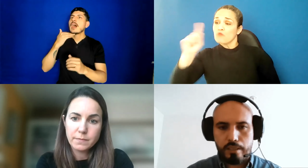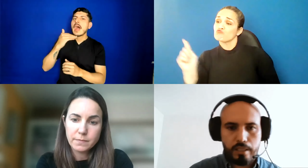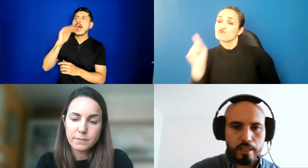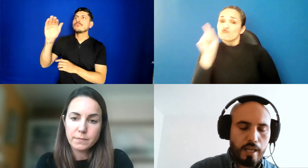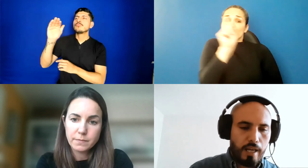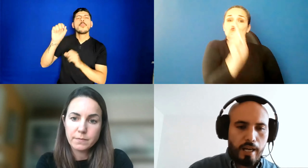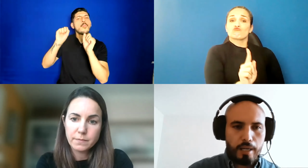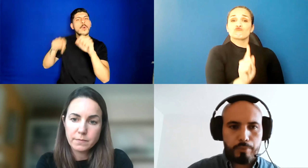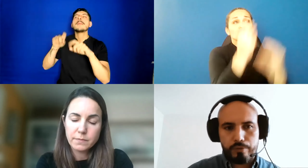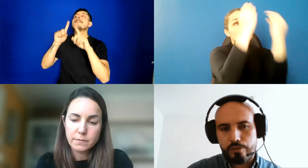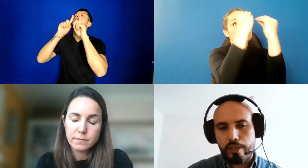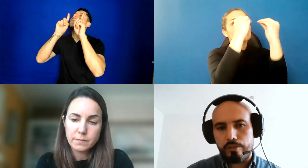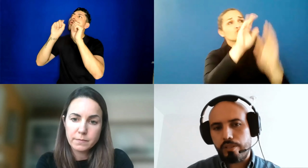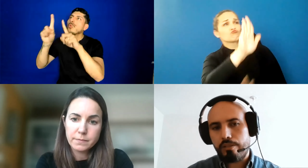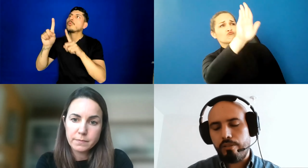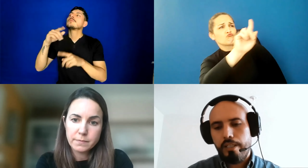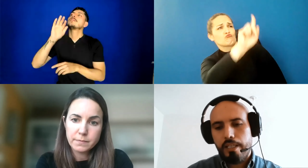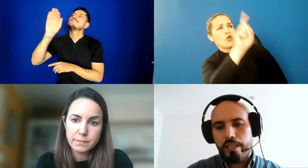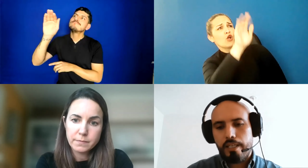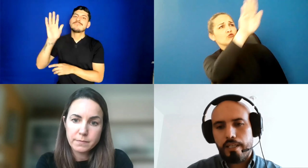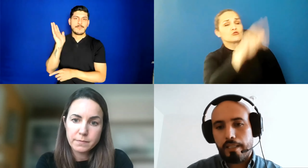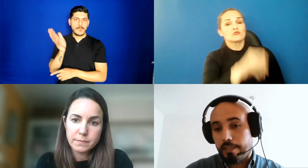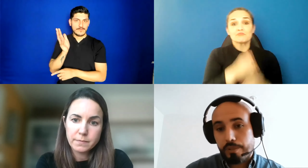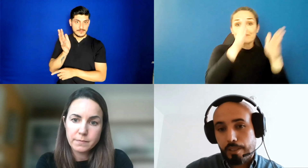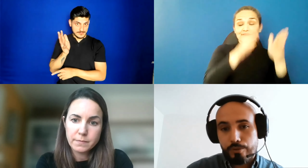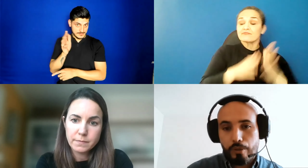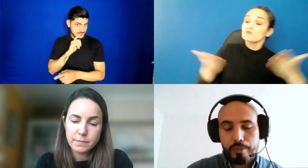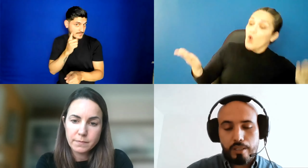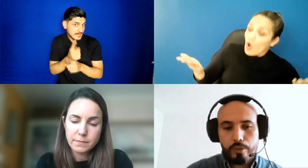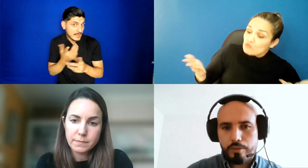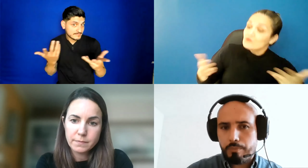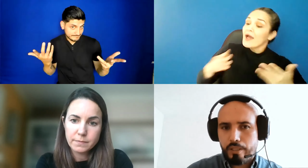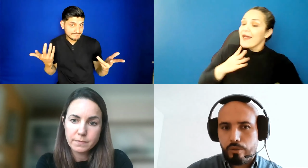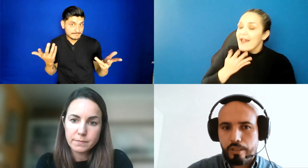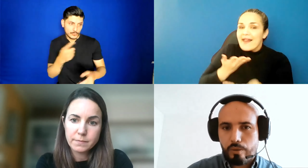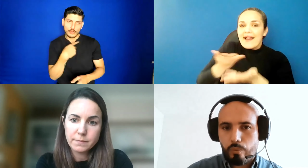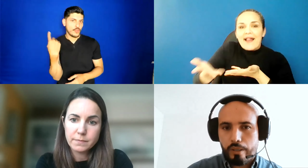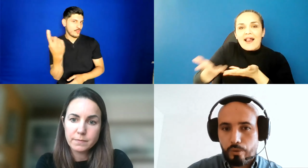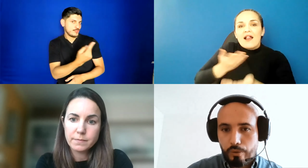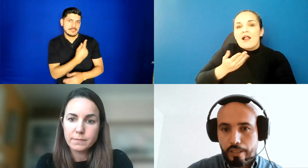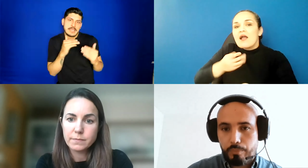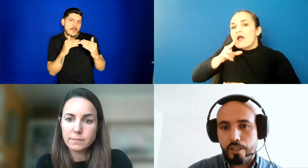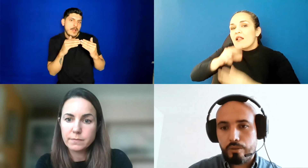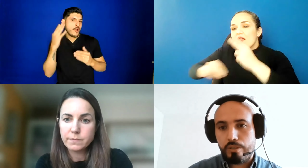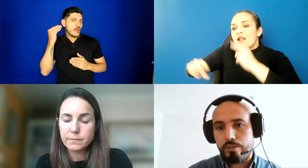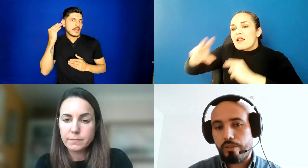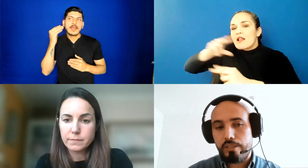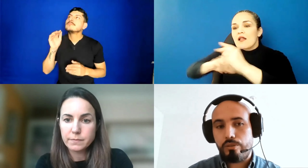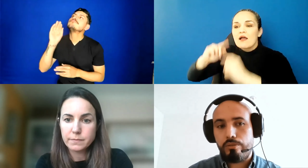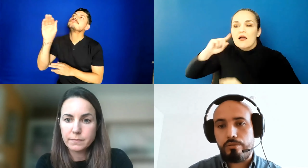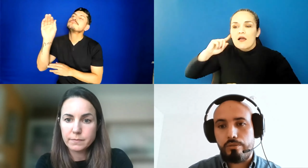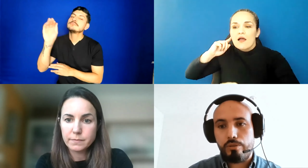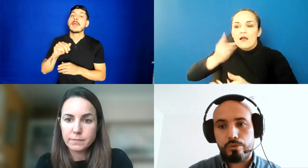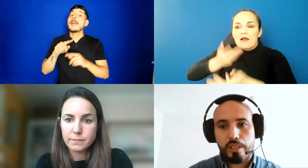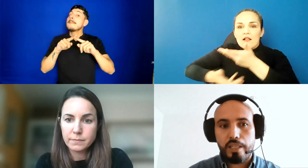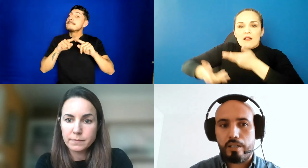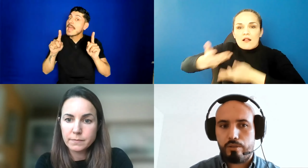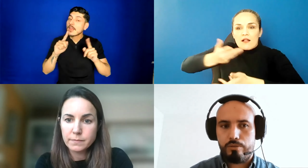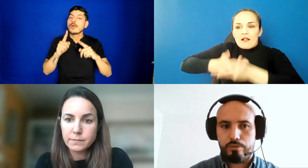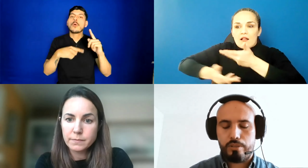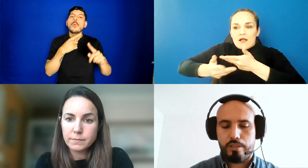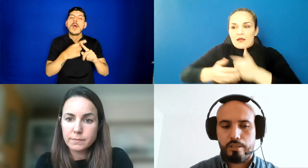he starts his schooling, he can communicate his needs, he can talk to the professor. But when